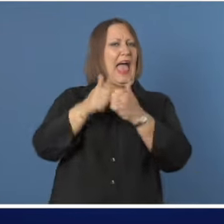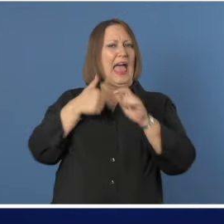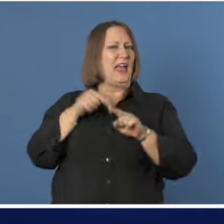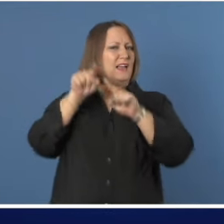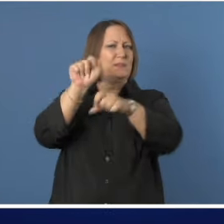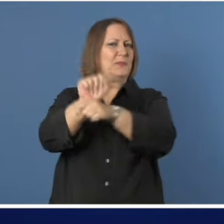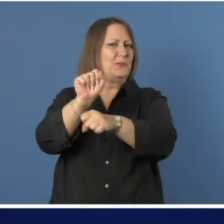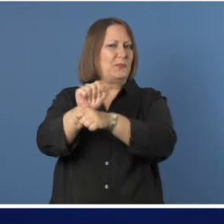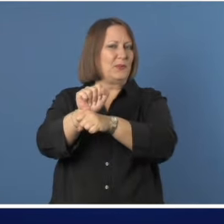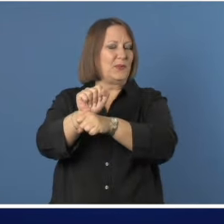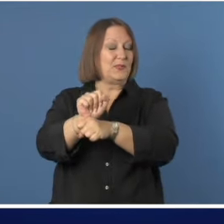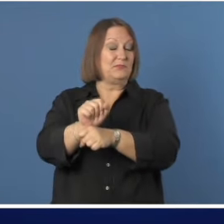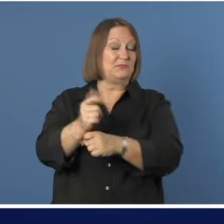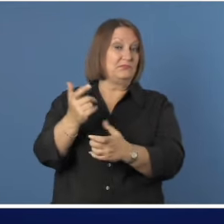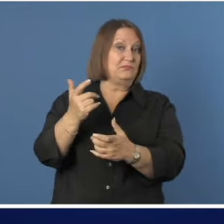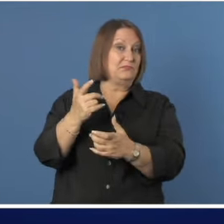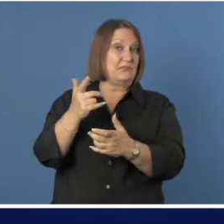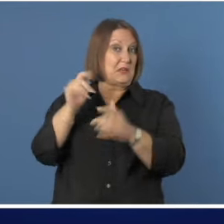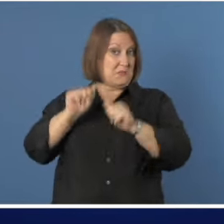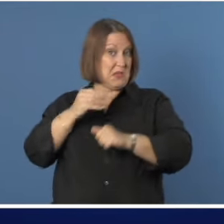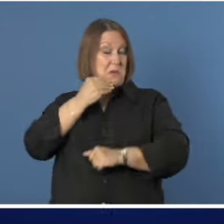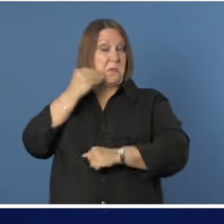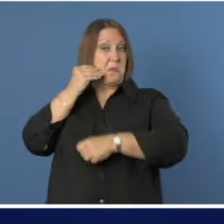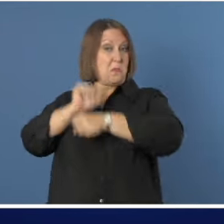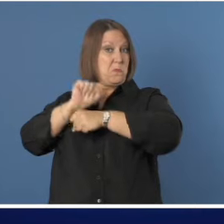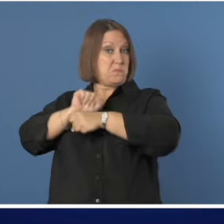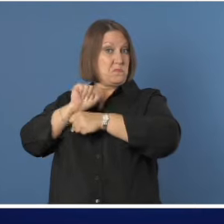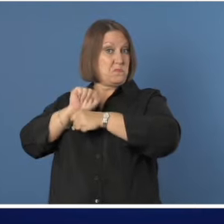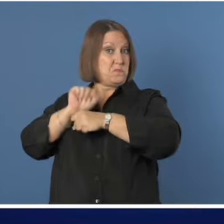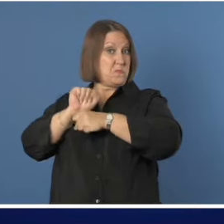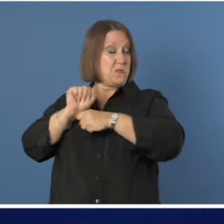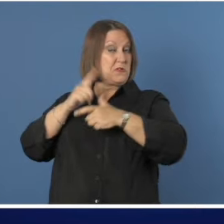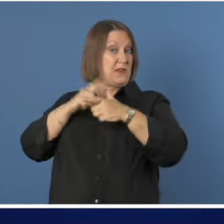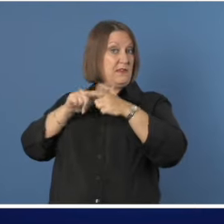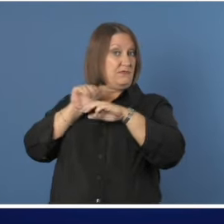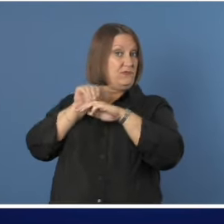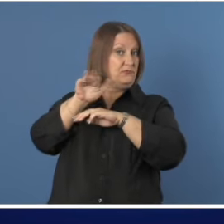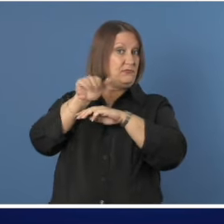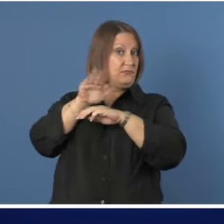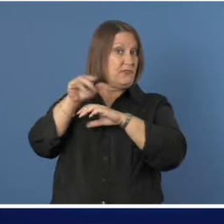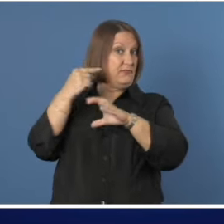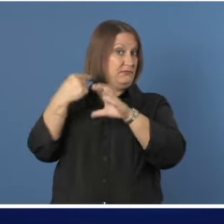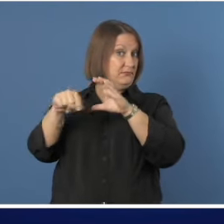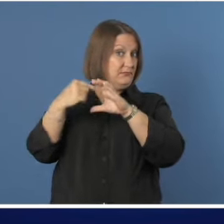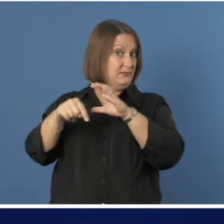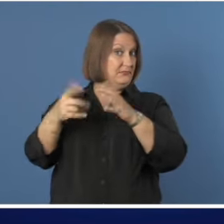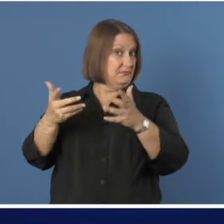Consider other ways to get to work, or, if you can, work at home.